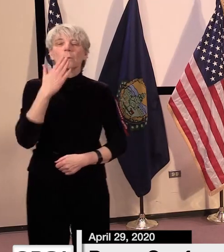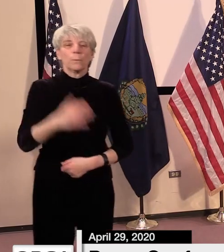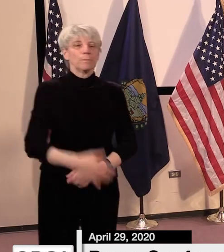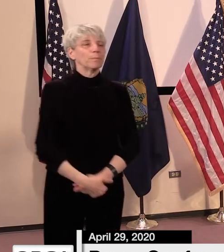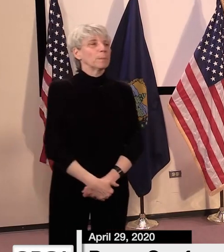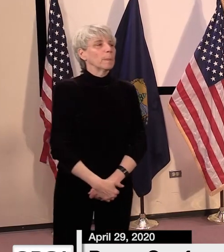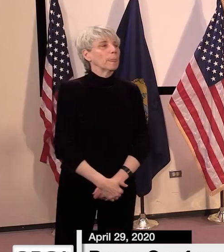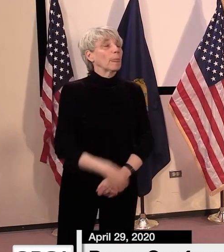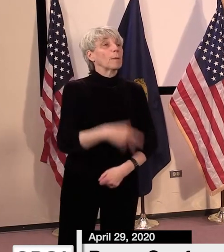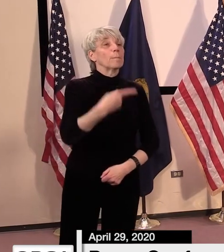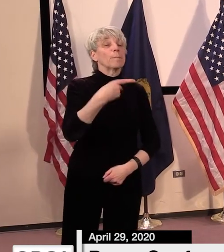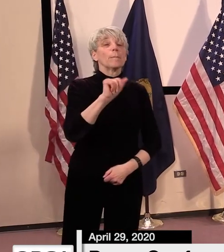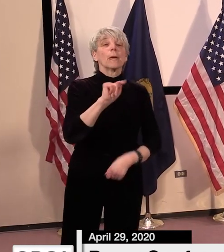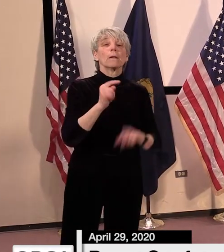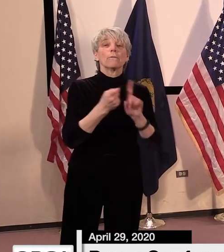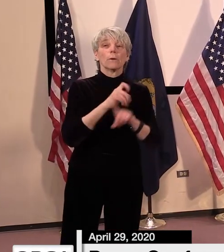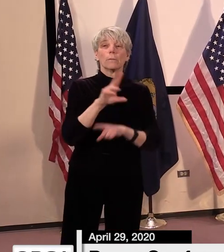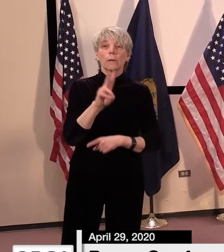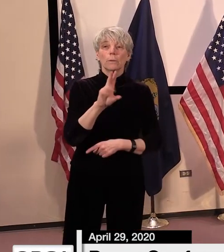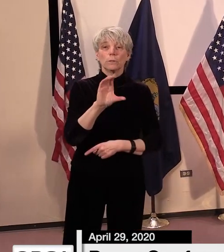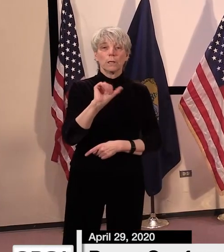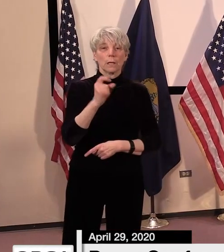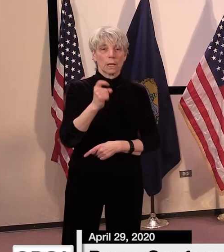All right, Kat, WCAX.